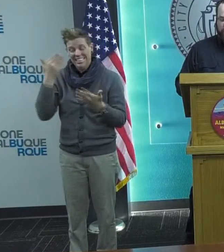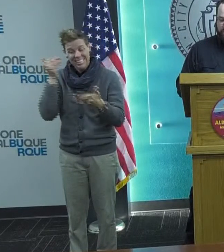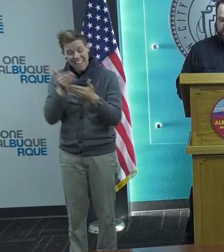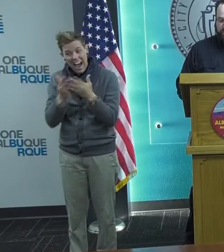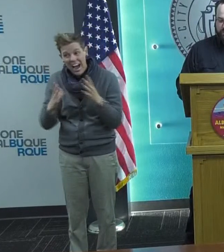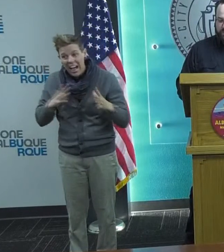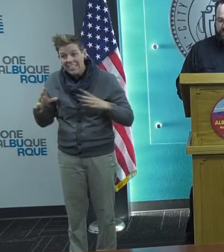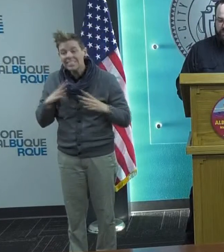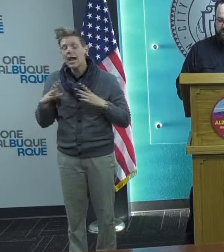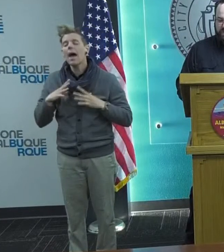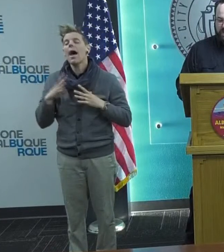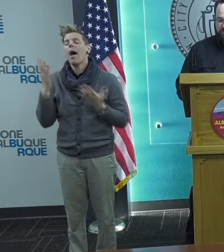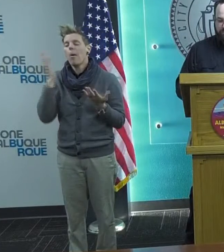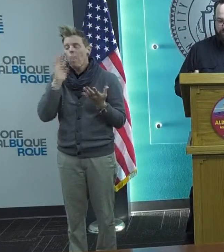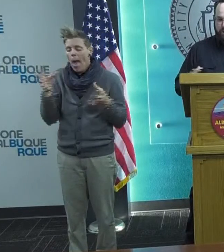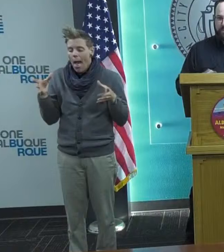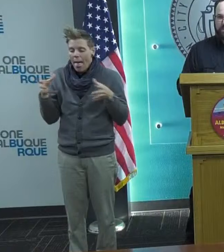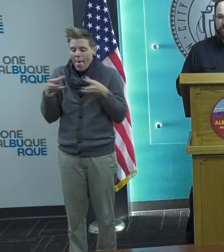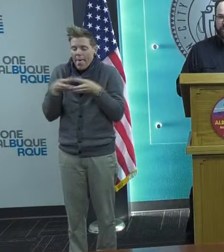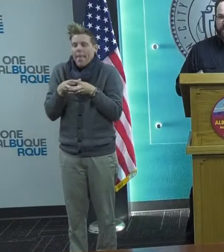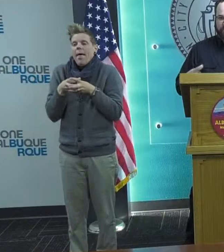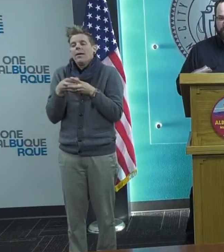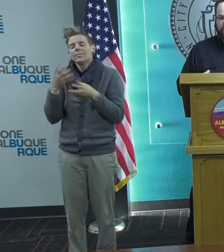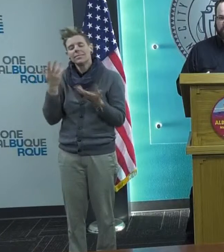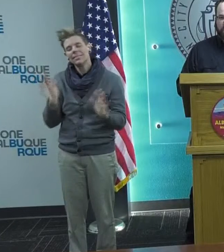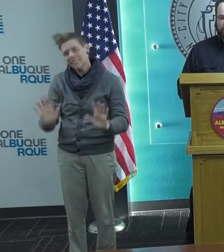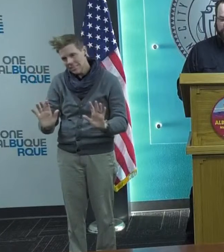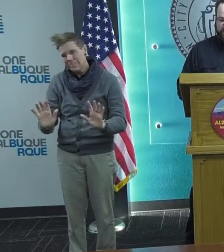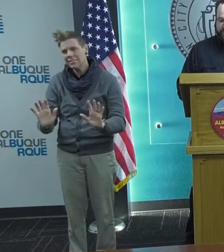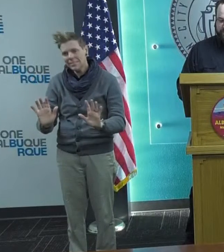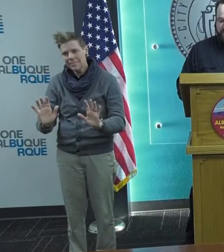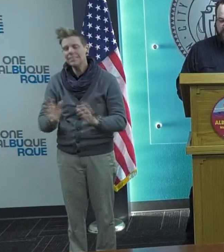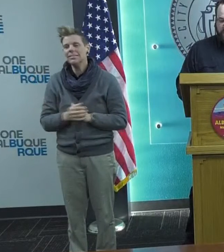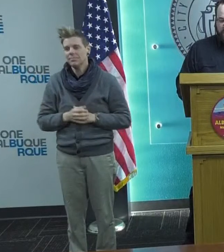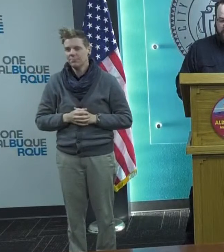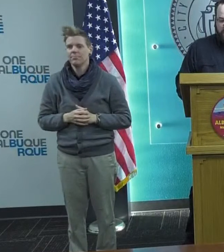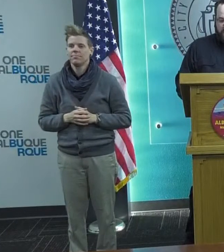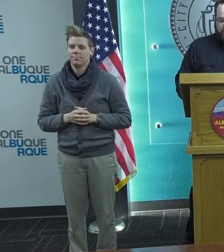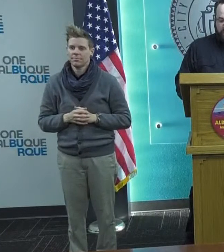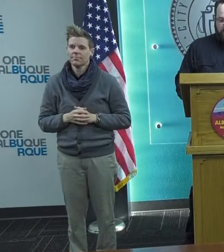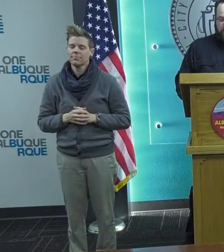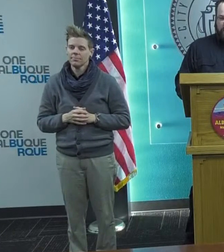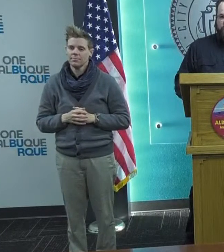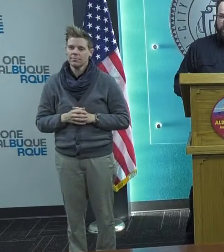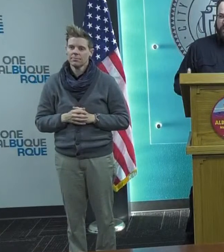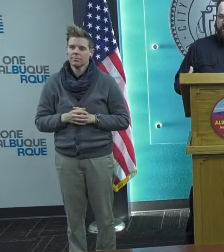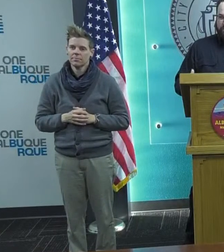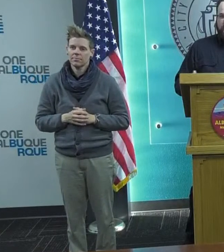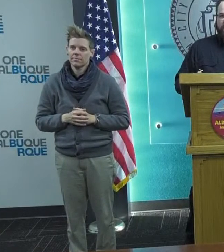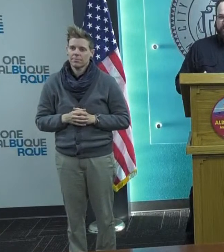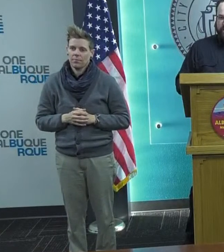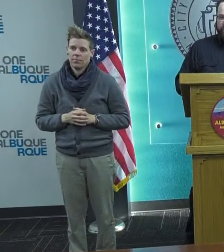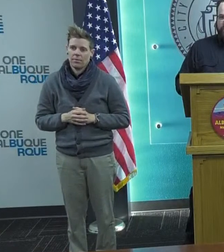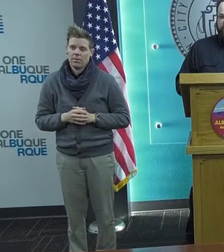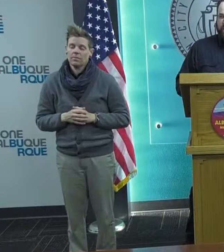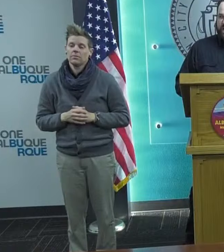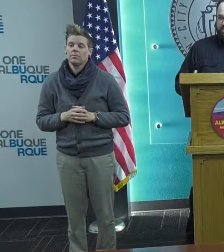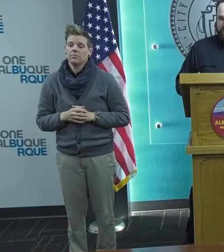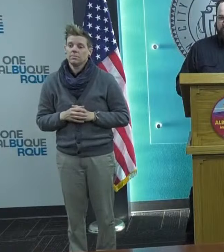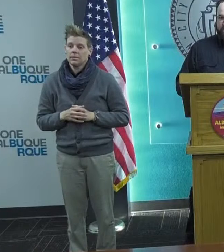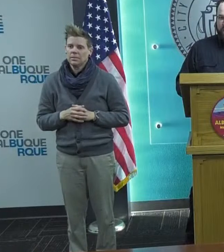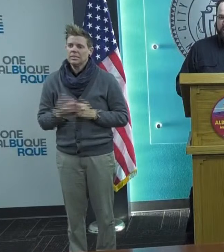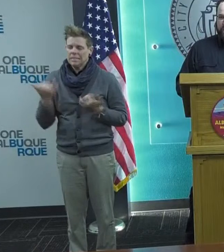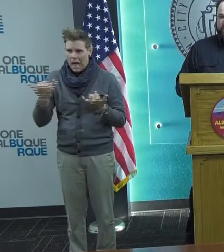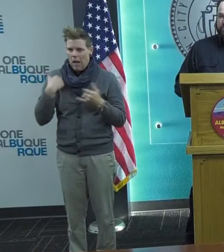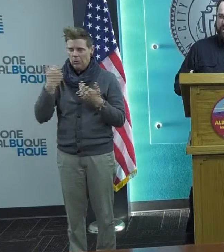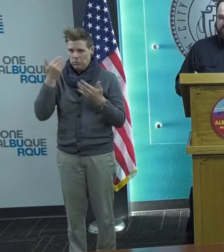and we all know what those traditions bring people together into smaller spaces. So as we make decisions about how to